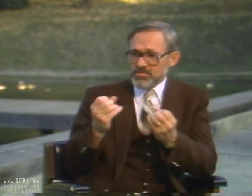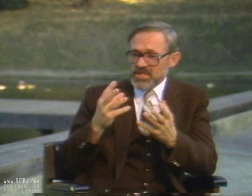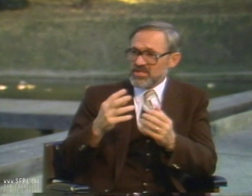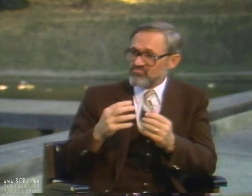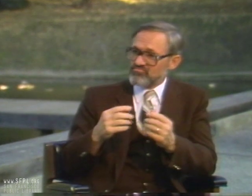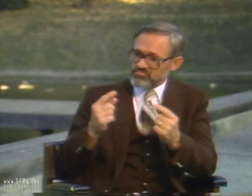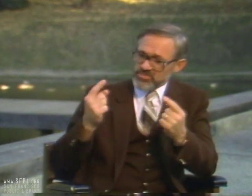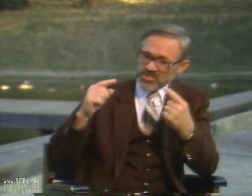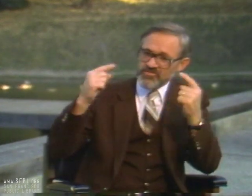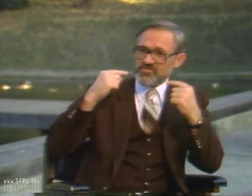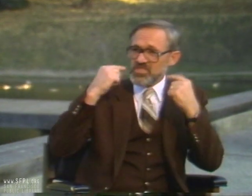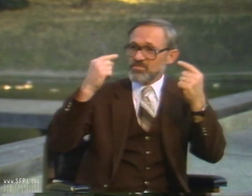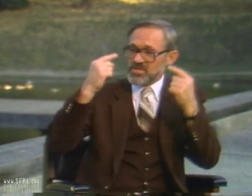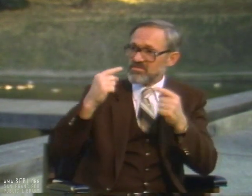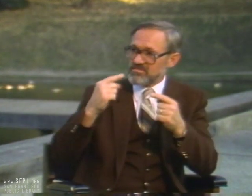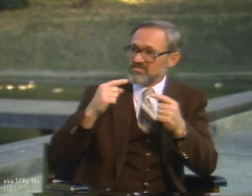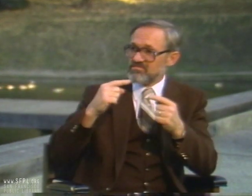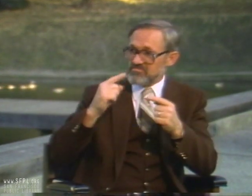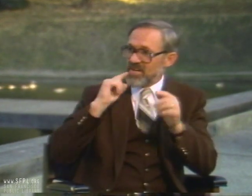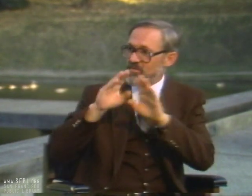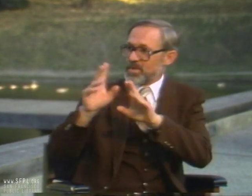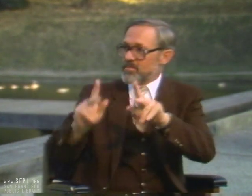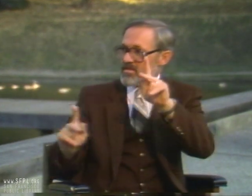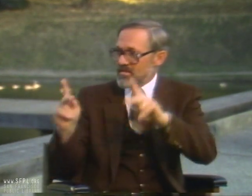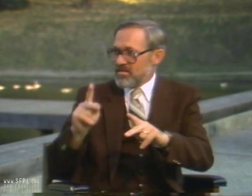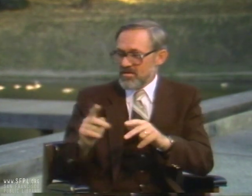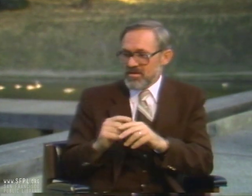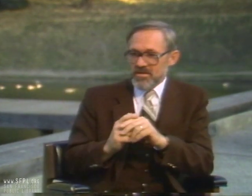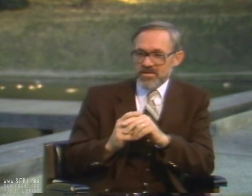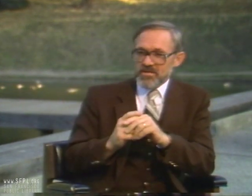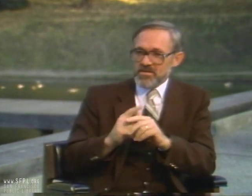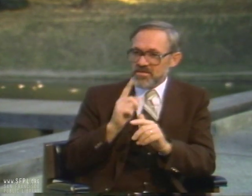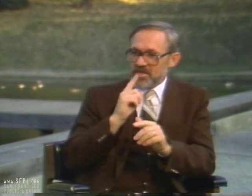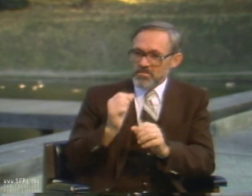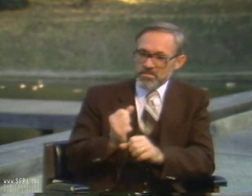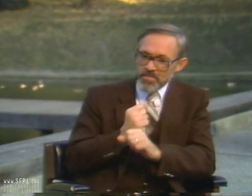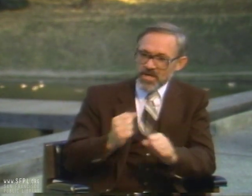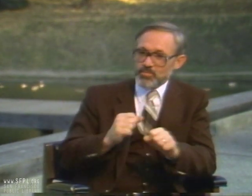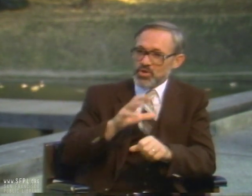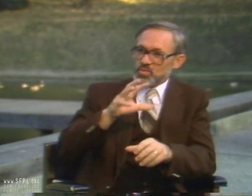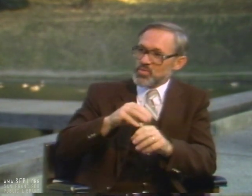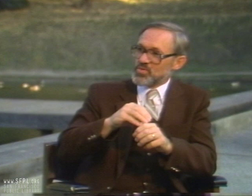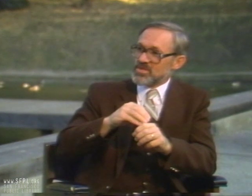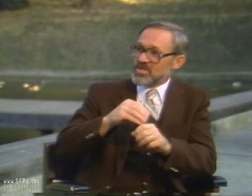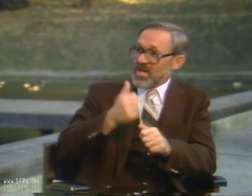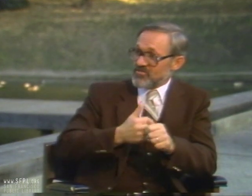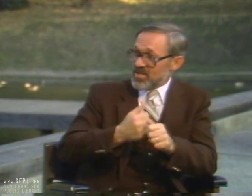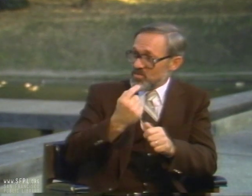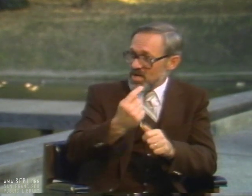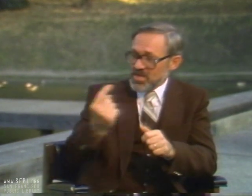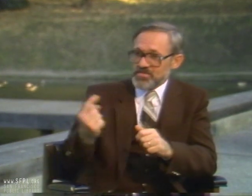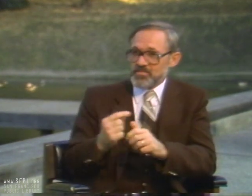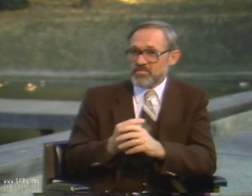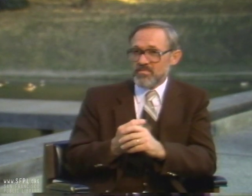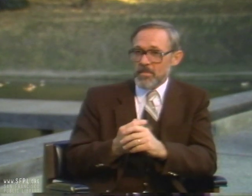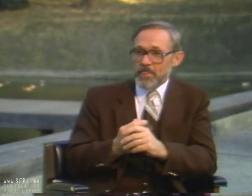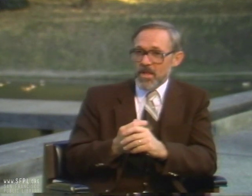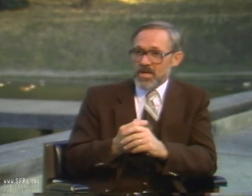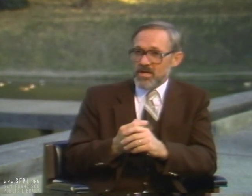prominent, successful deaf people. It was really impossible to include everyone.